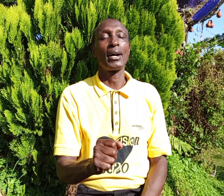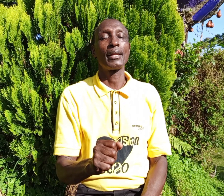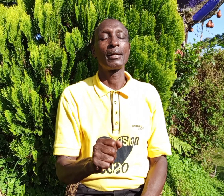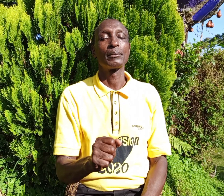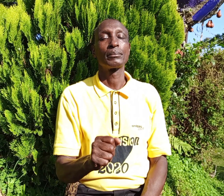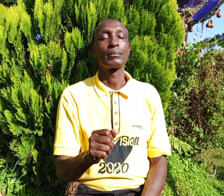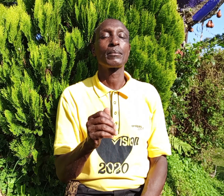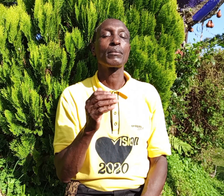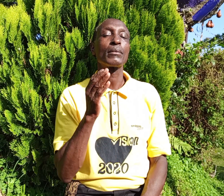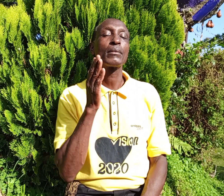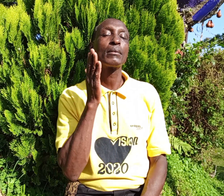grandfather.